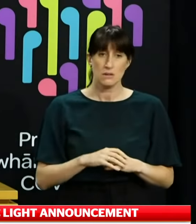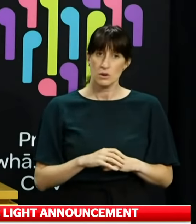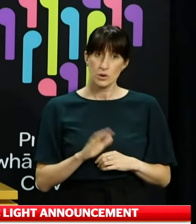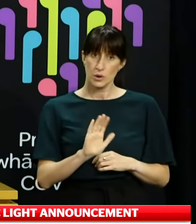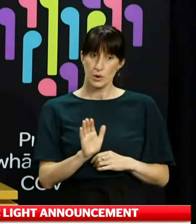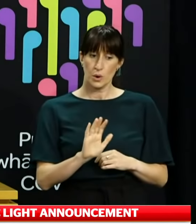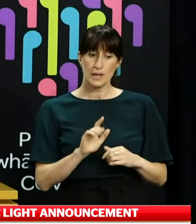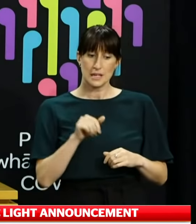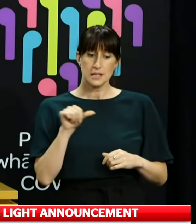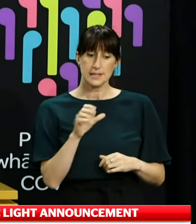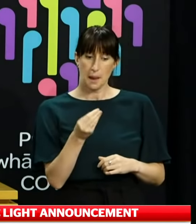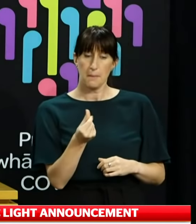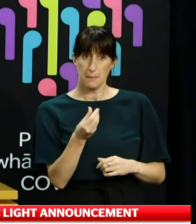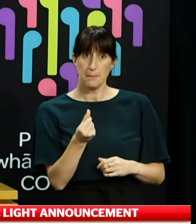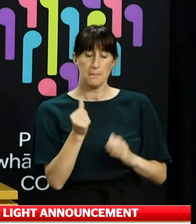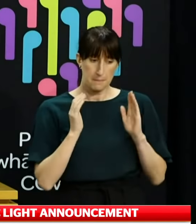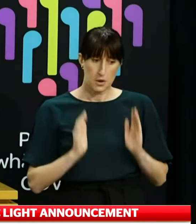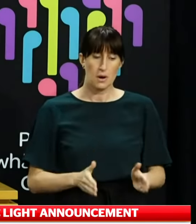I've mentioned,